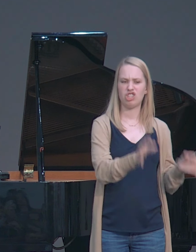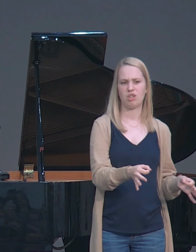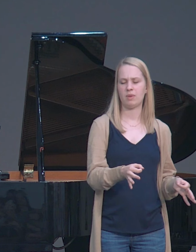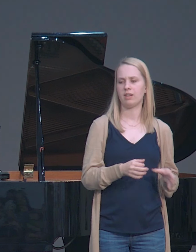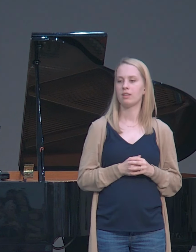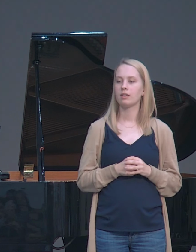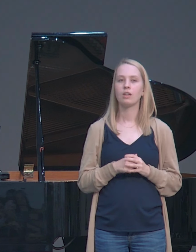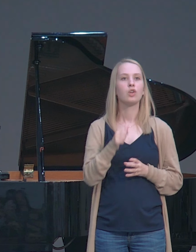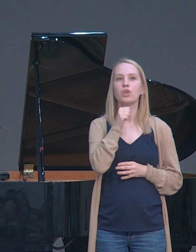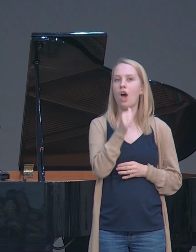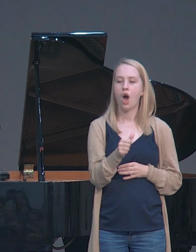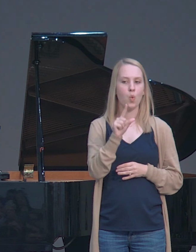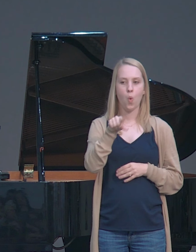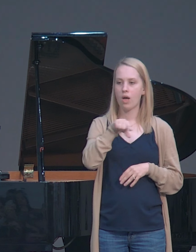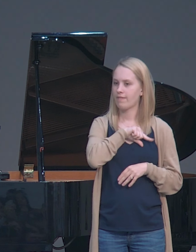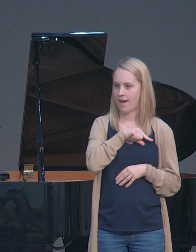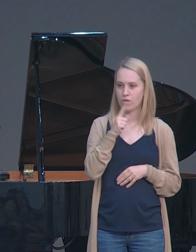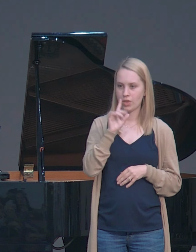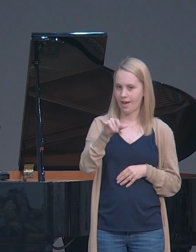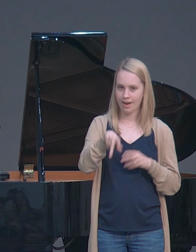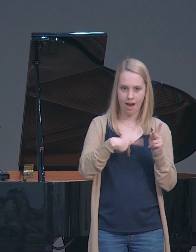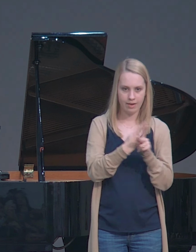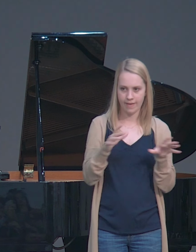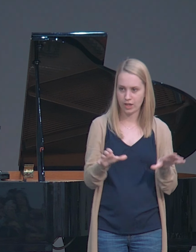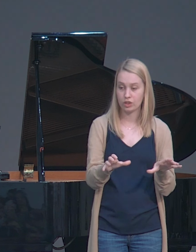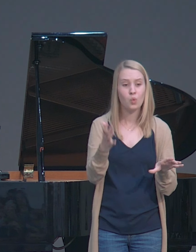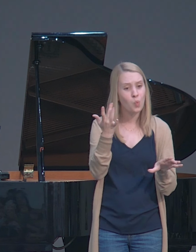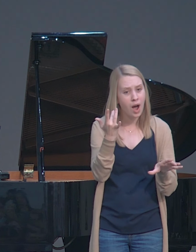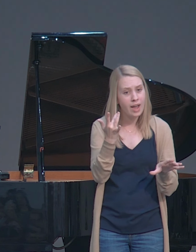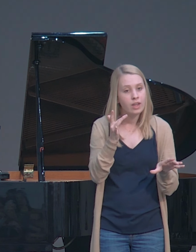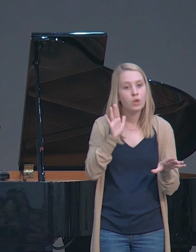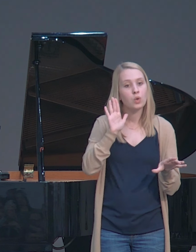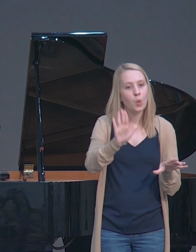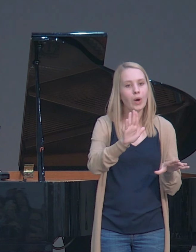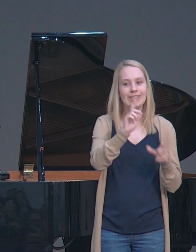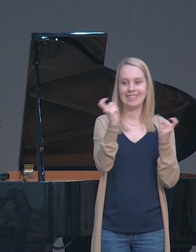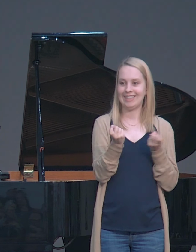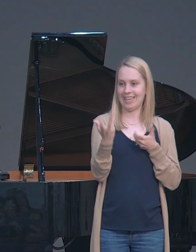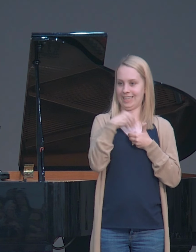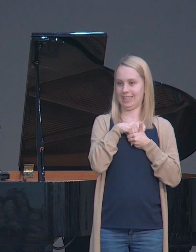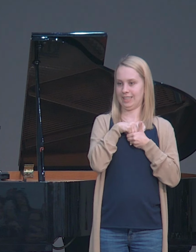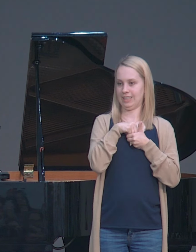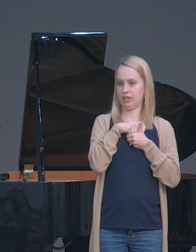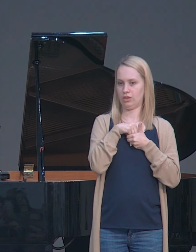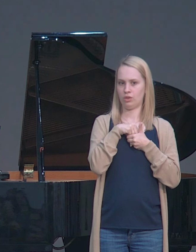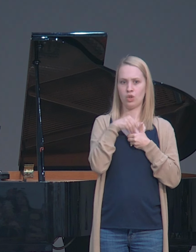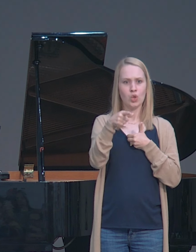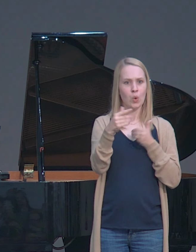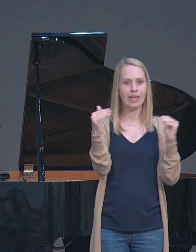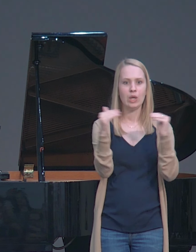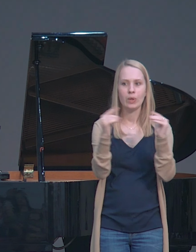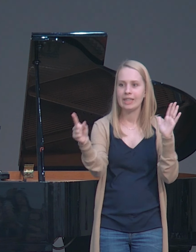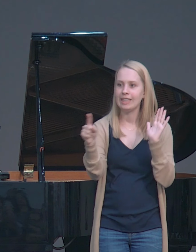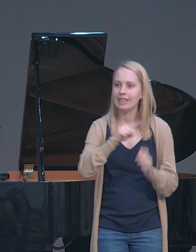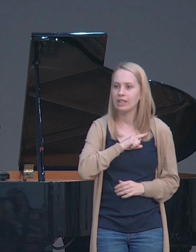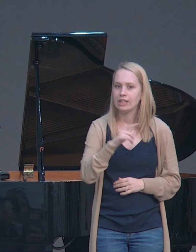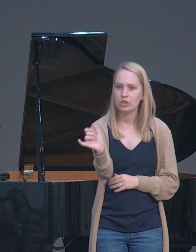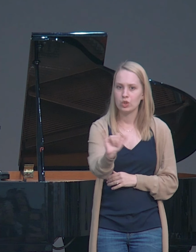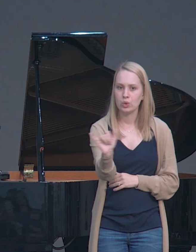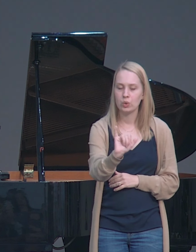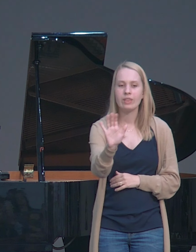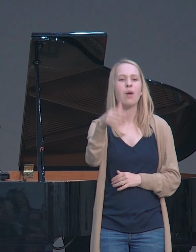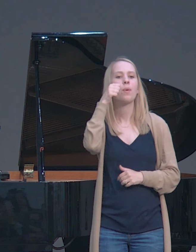You're not qualified for that kind of judgment. Why? Because of your sin. You're equally guilty. This reminds us of the